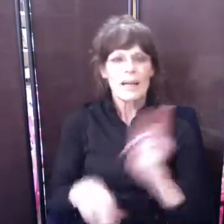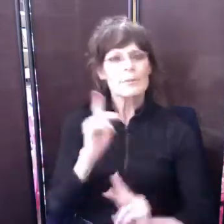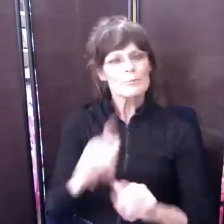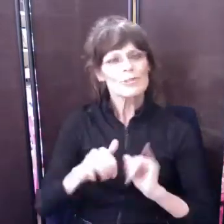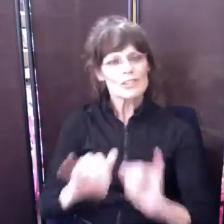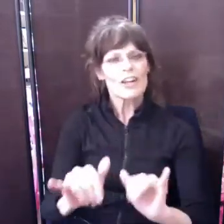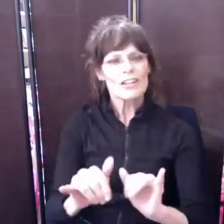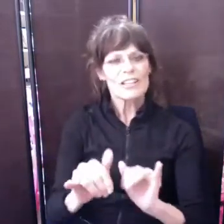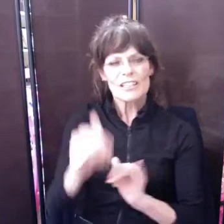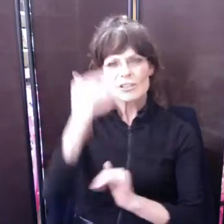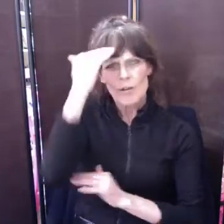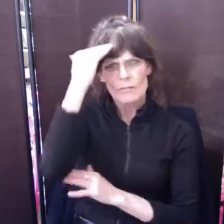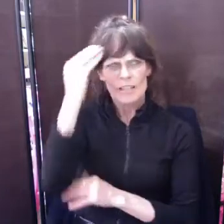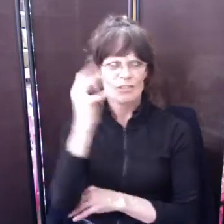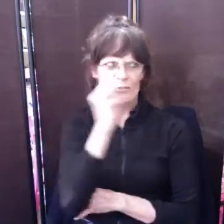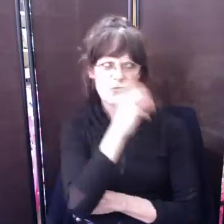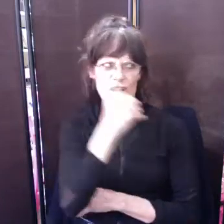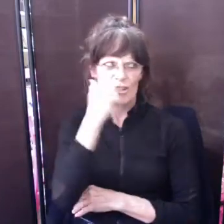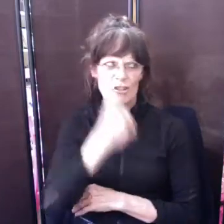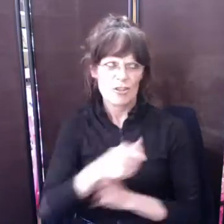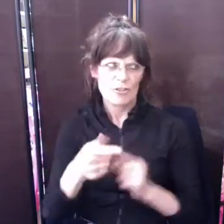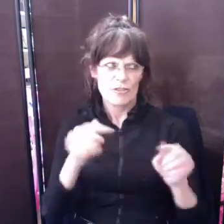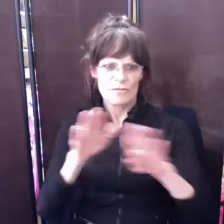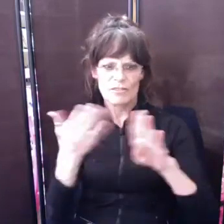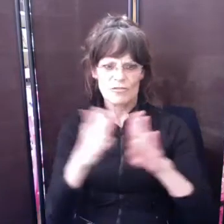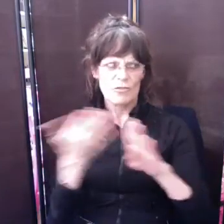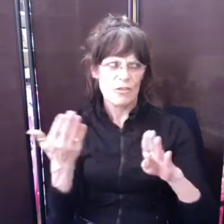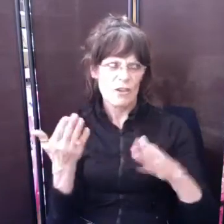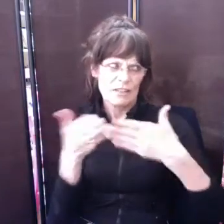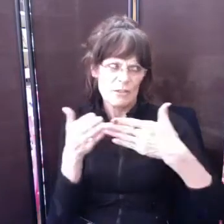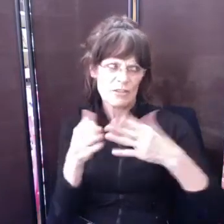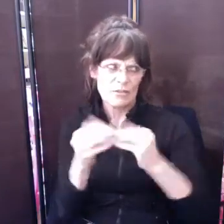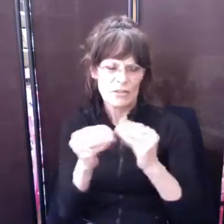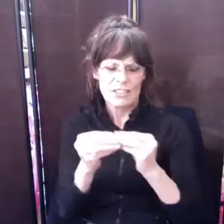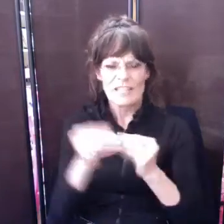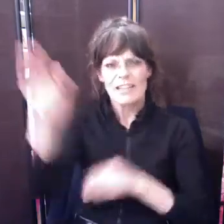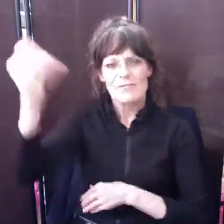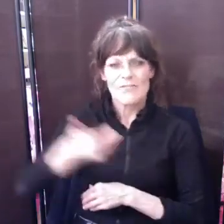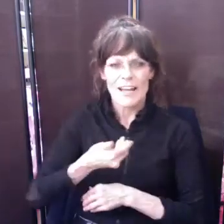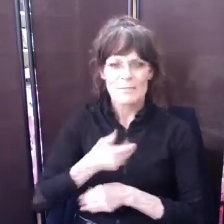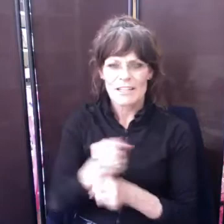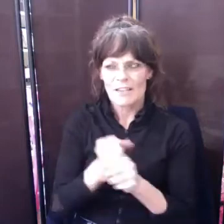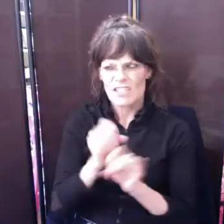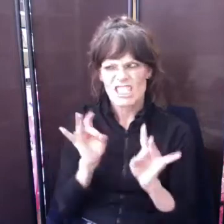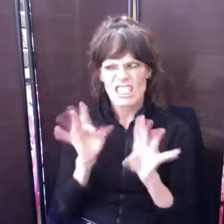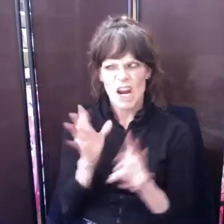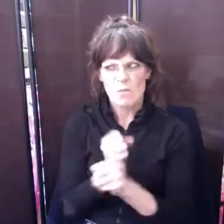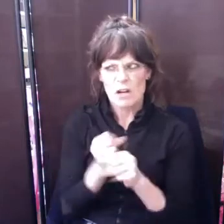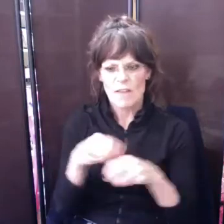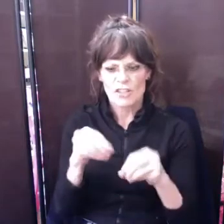as the weirdo girl from the door at Wilshire, Normandy, and they invited me to coffee at this terrible coffee shop on Western Avenue called